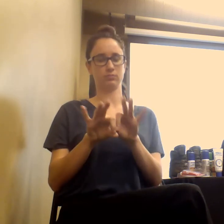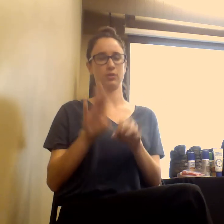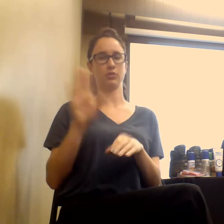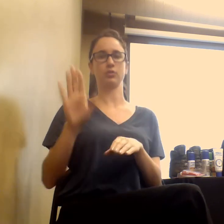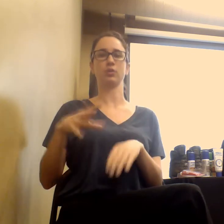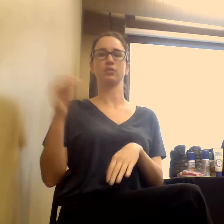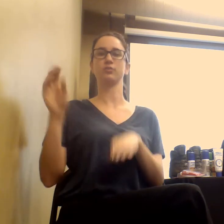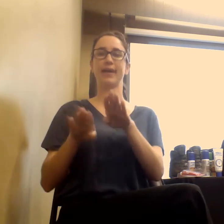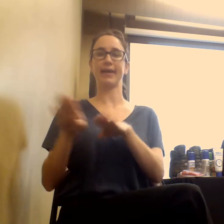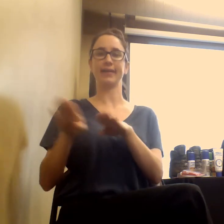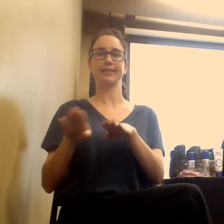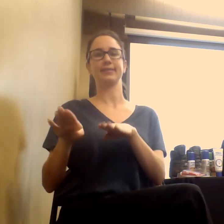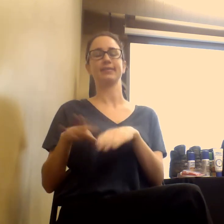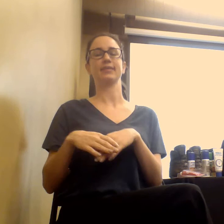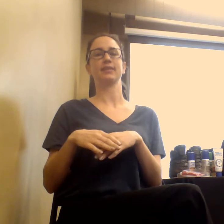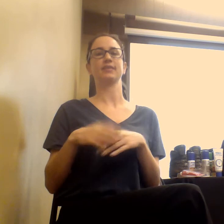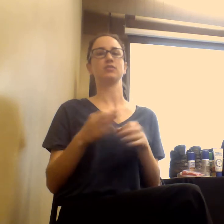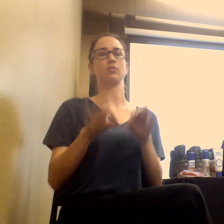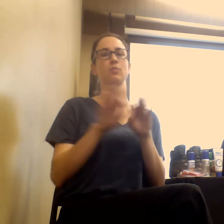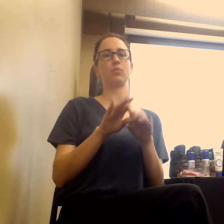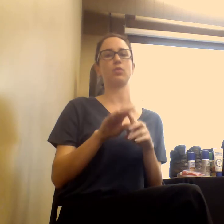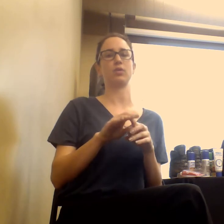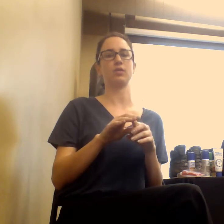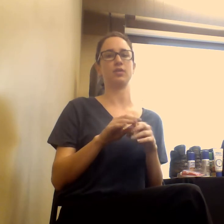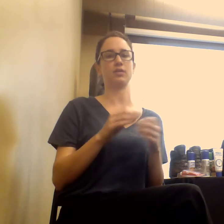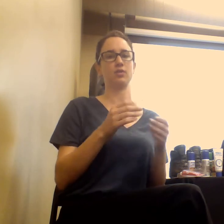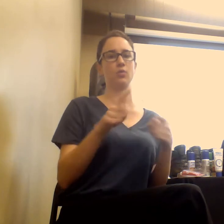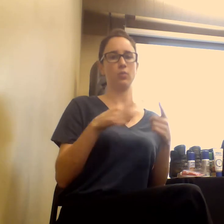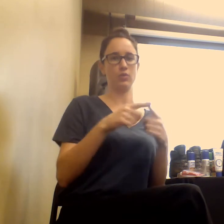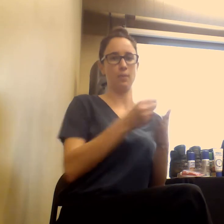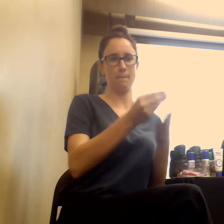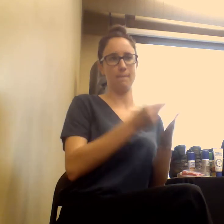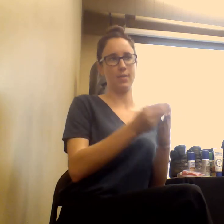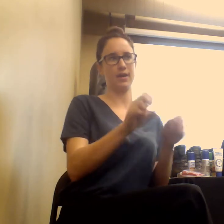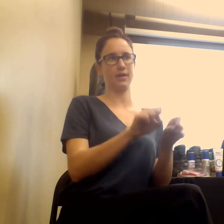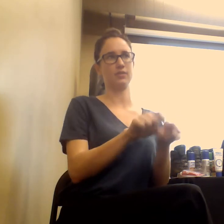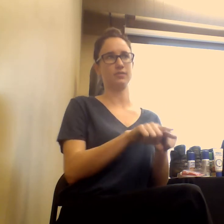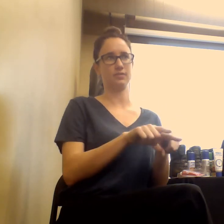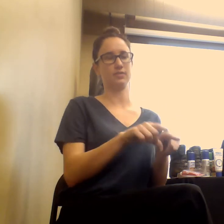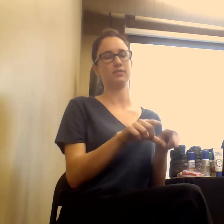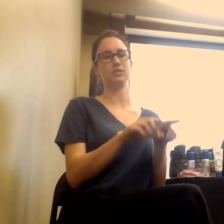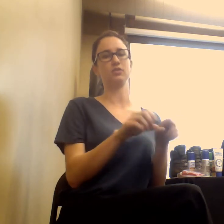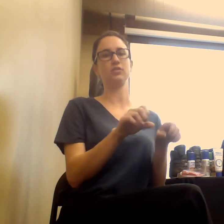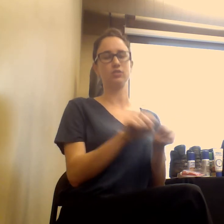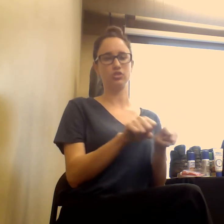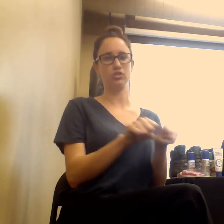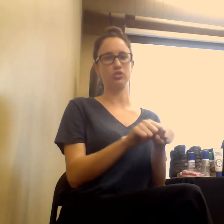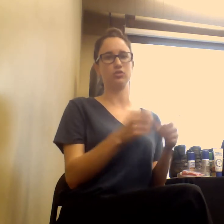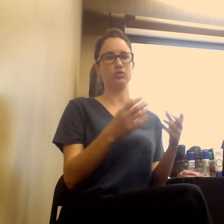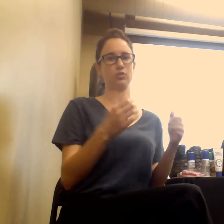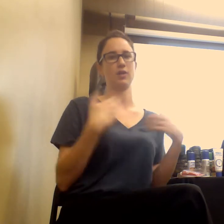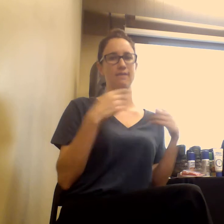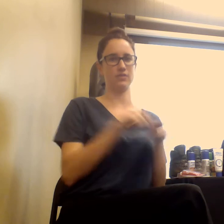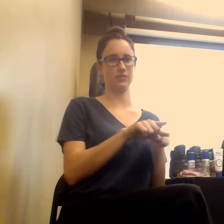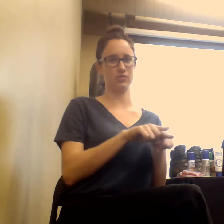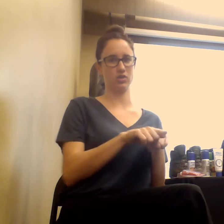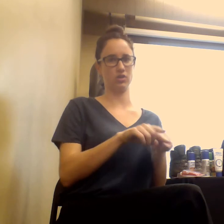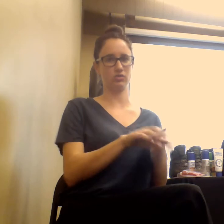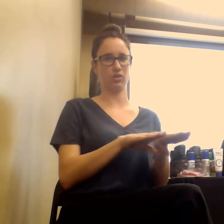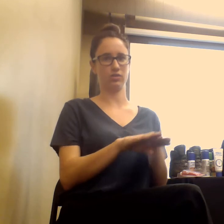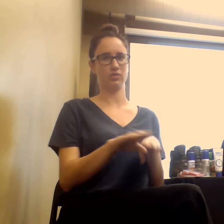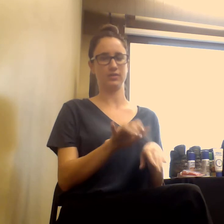on those boots. Now there's sometimes when we get into socks, I'll tell you why I intentionally give myself too big of a sock